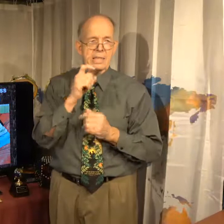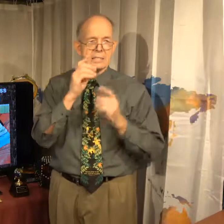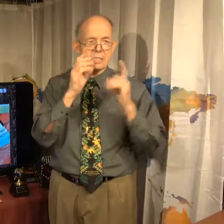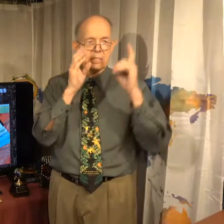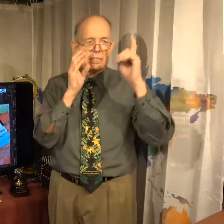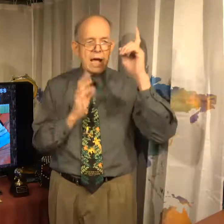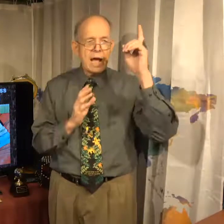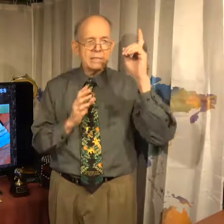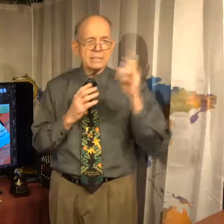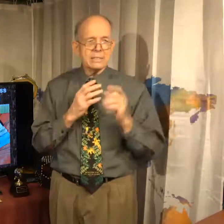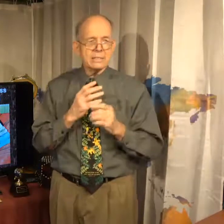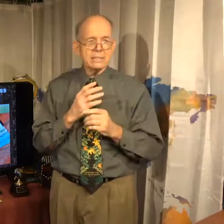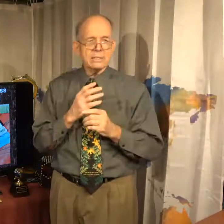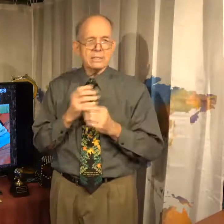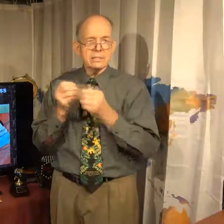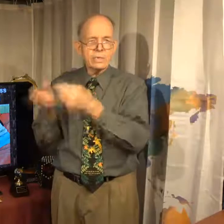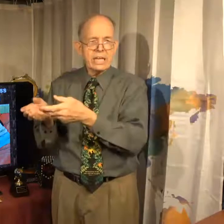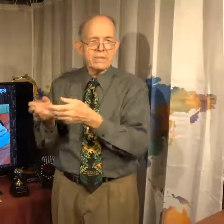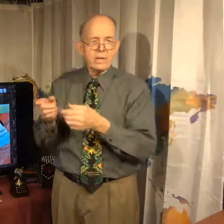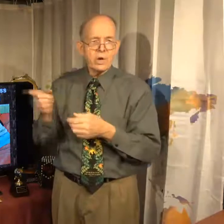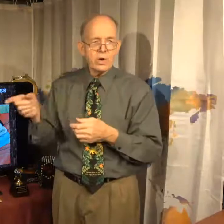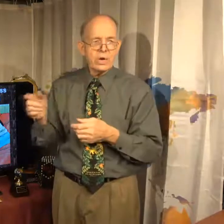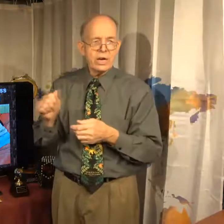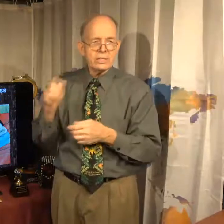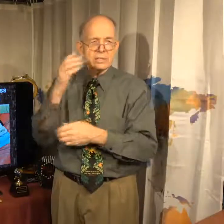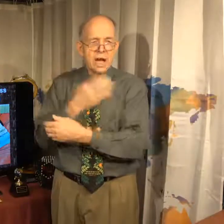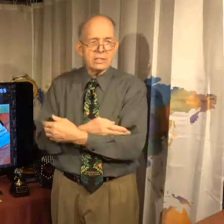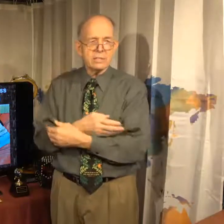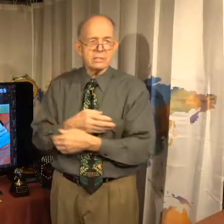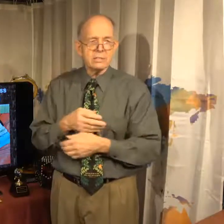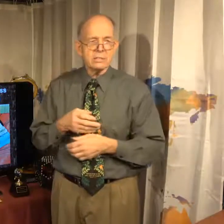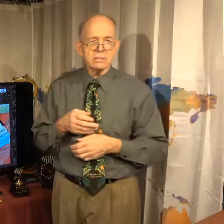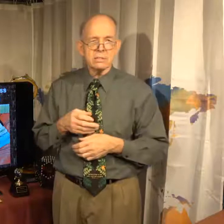asking God to give her a son.